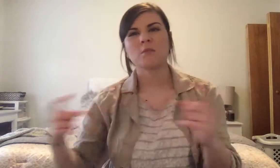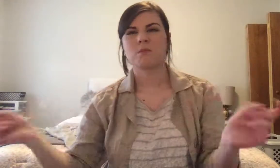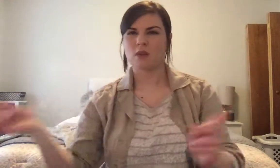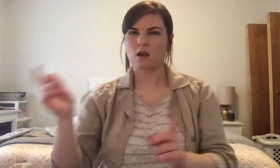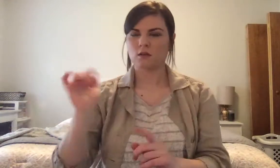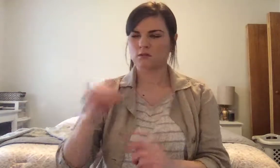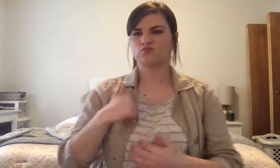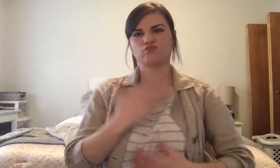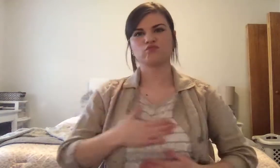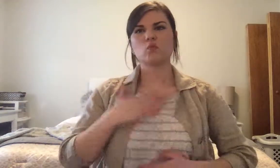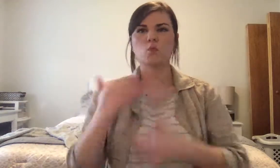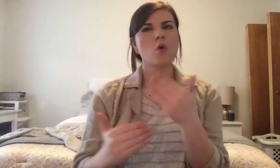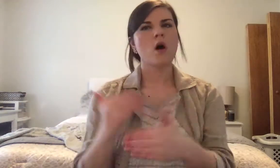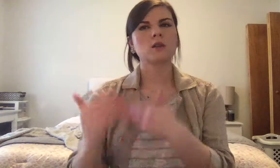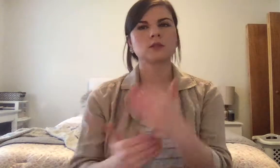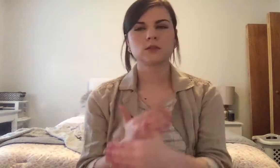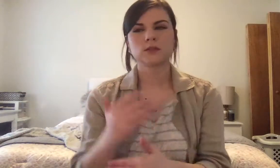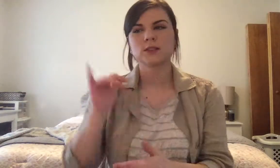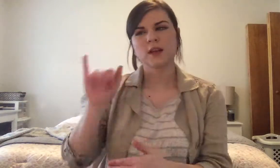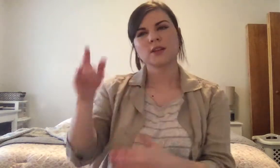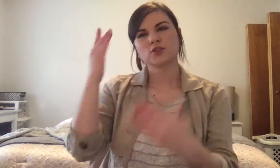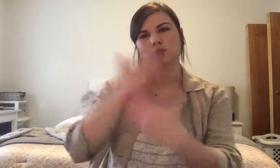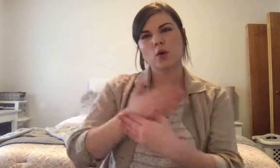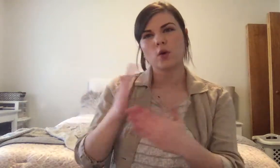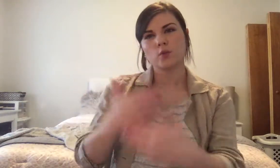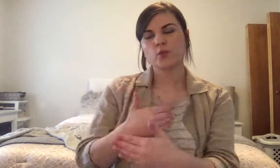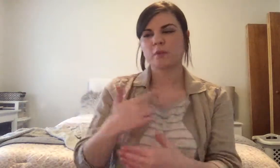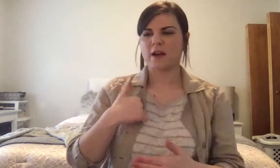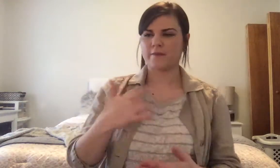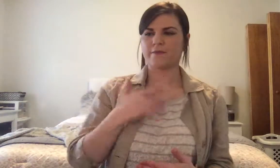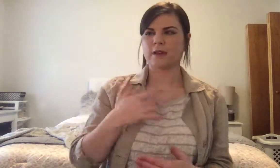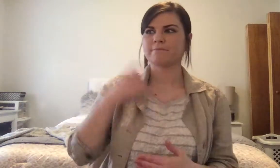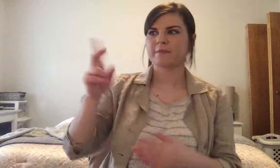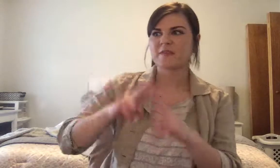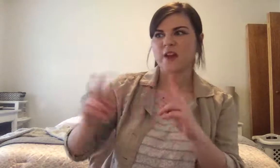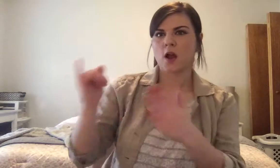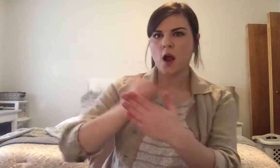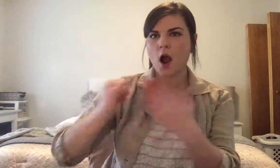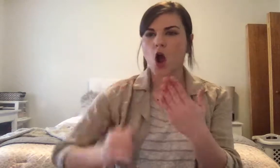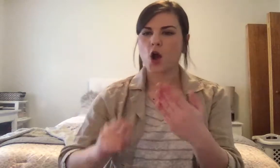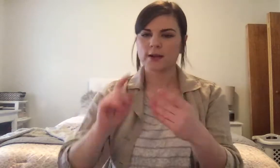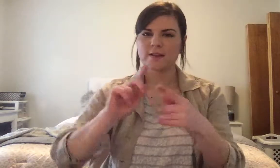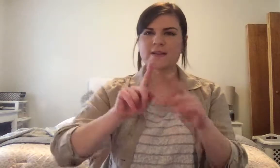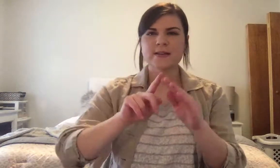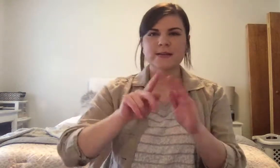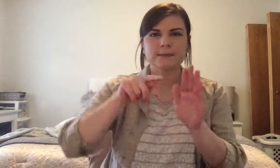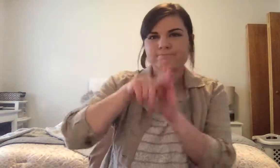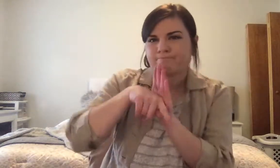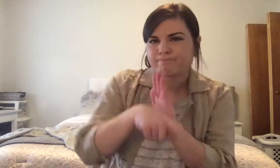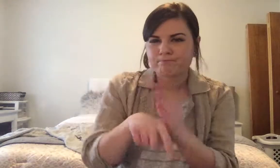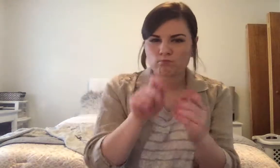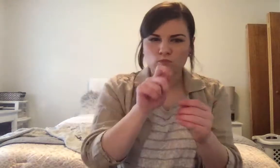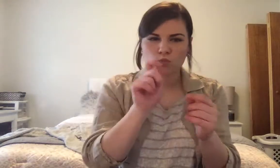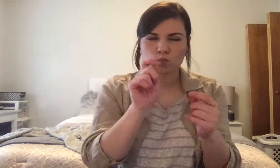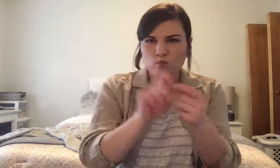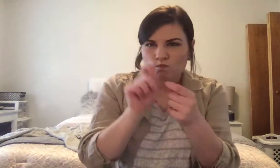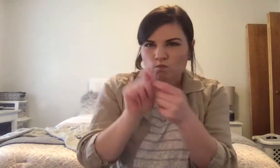darkroom is really an art form in itself. It's a very meticulous process of getting the image the way you want it to